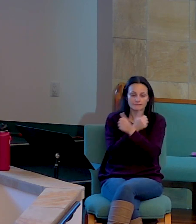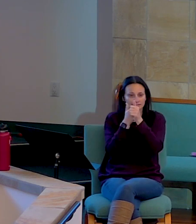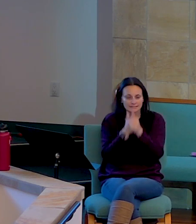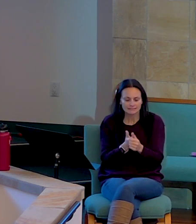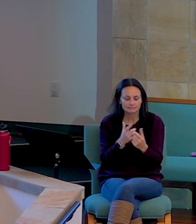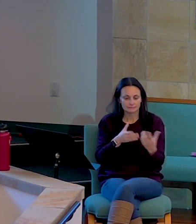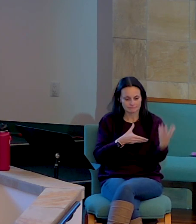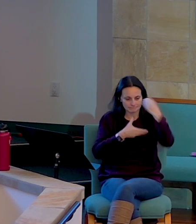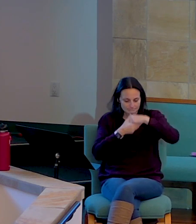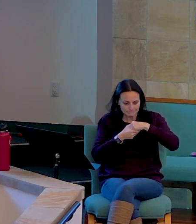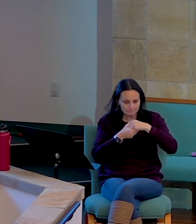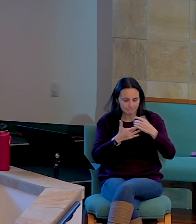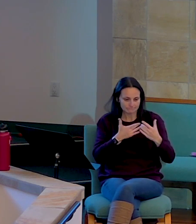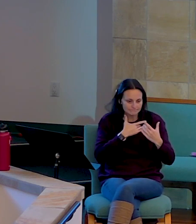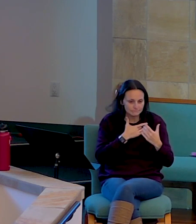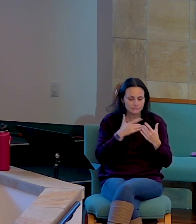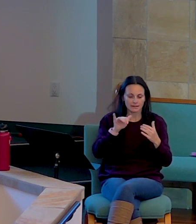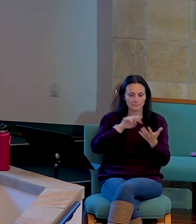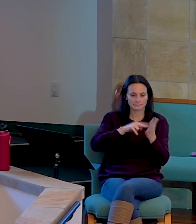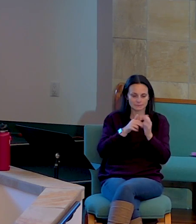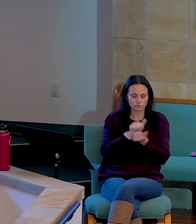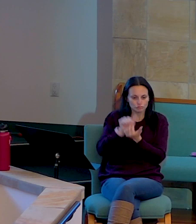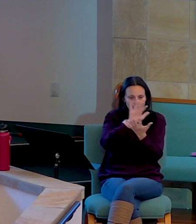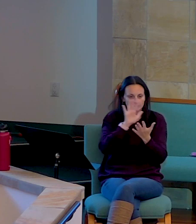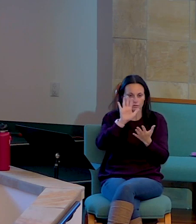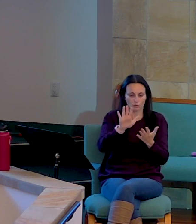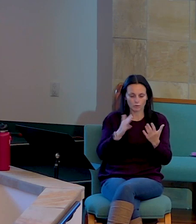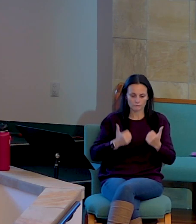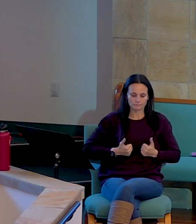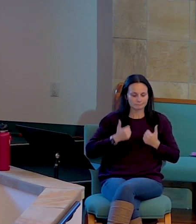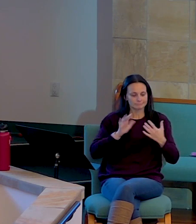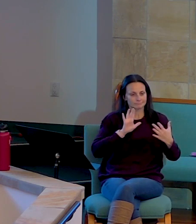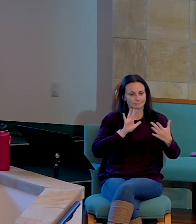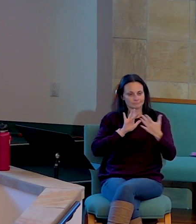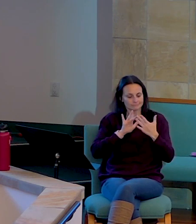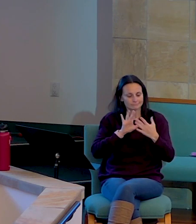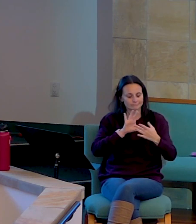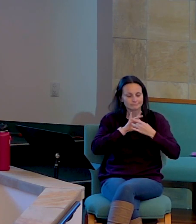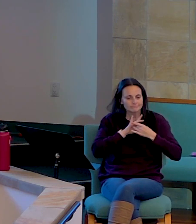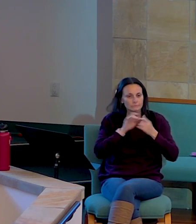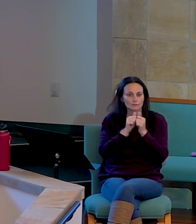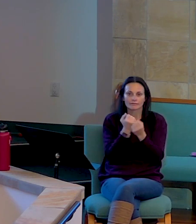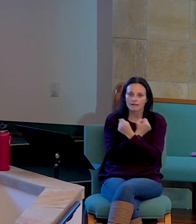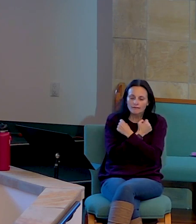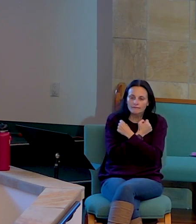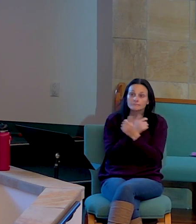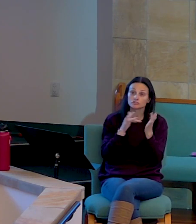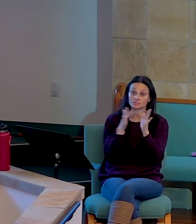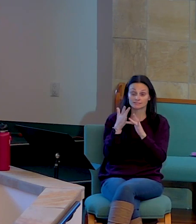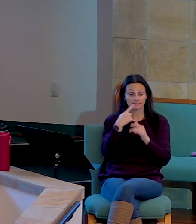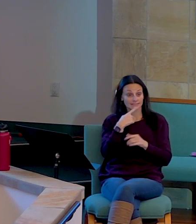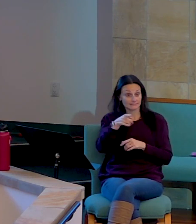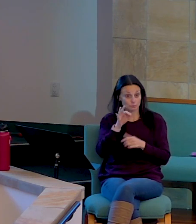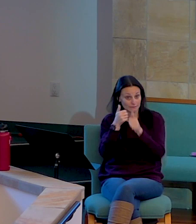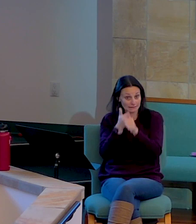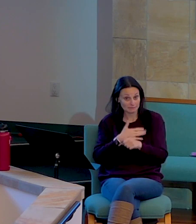there. To abide is to create your residence in love. Jesus says, if you keep my